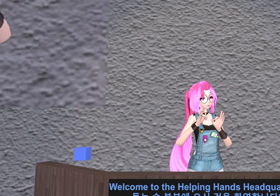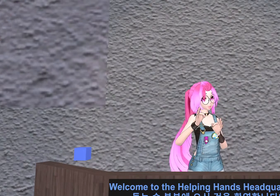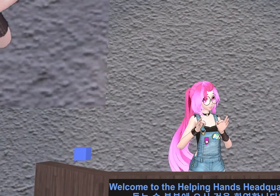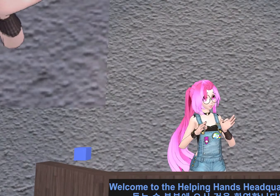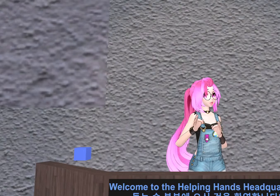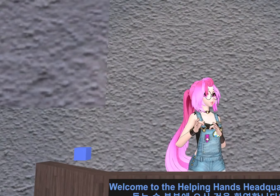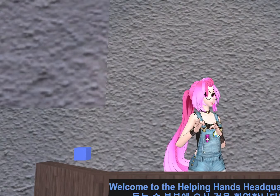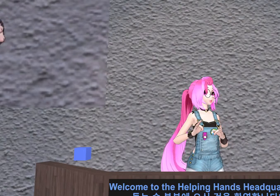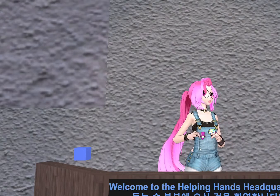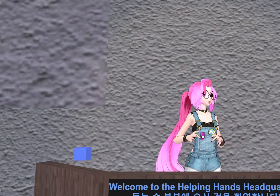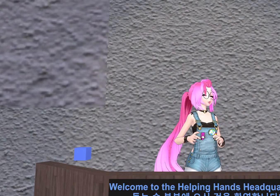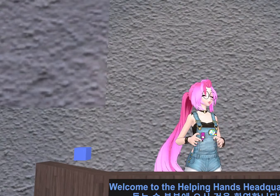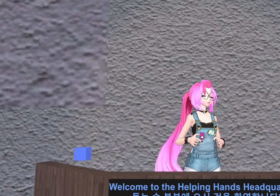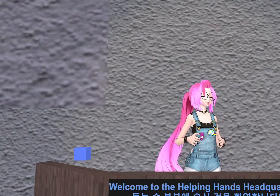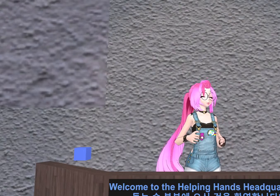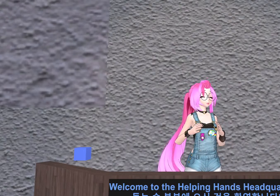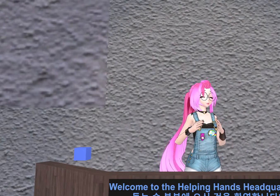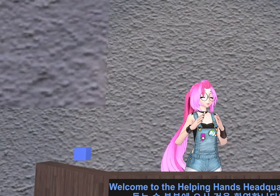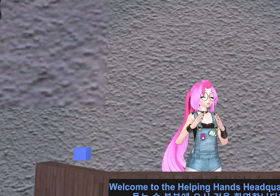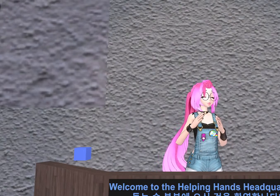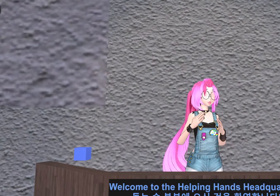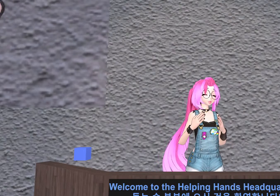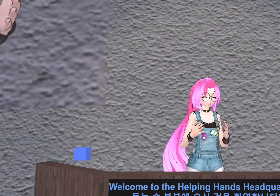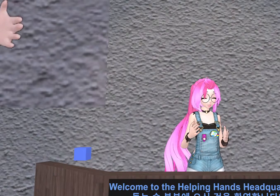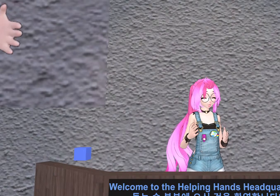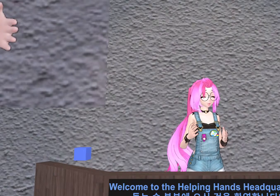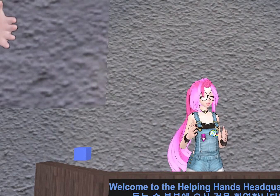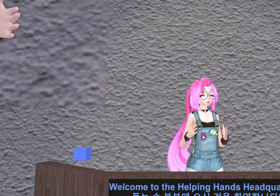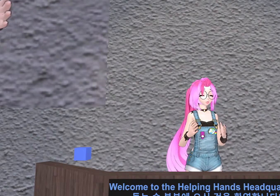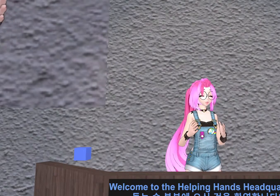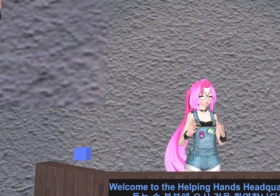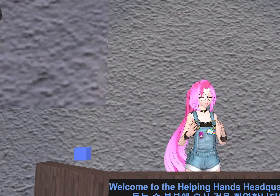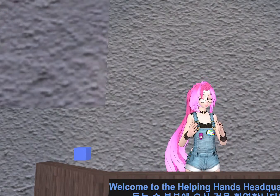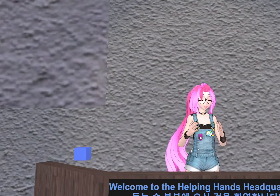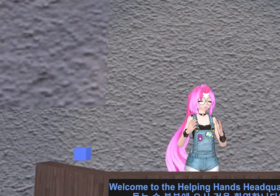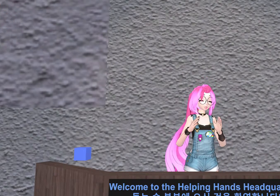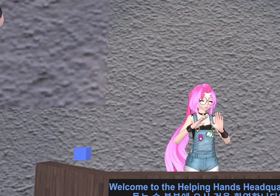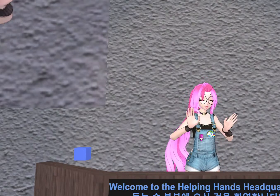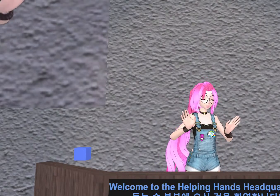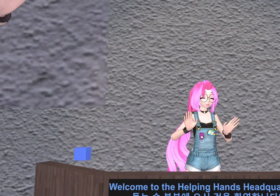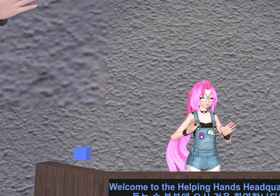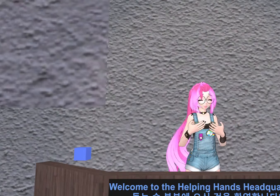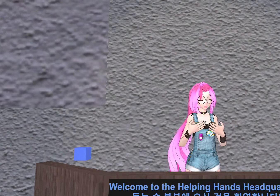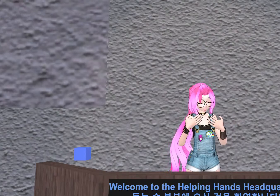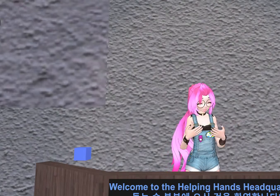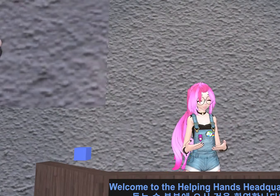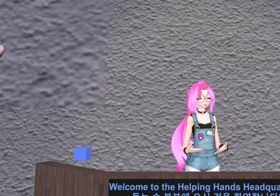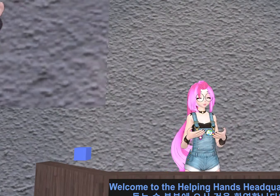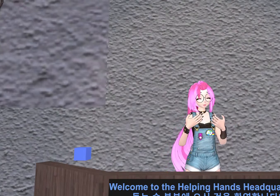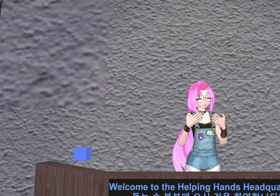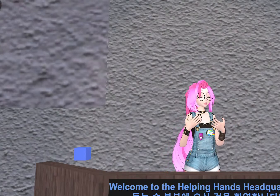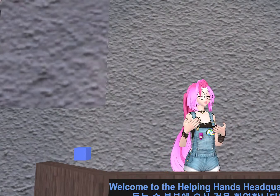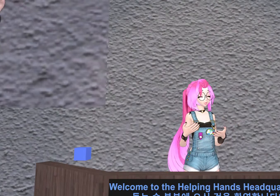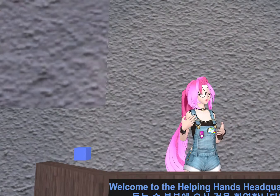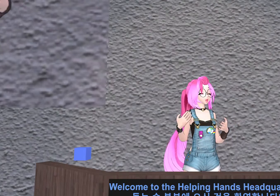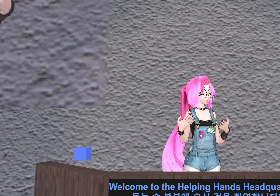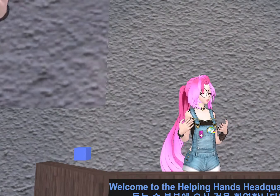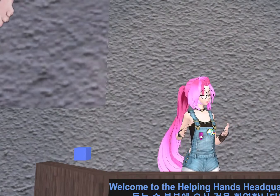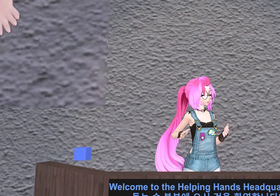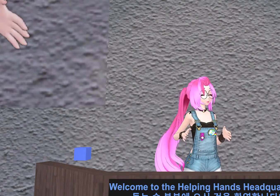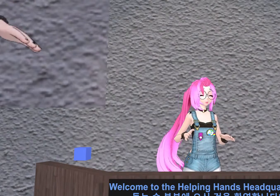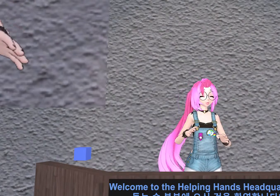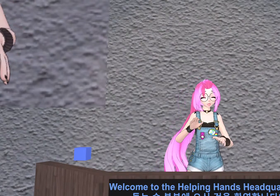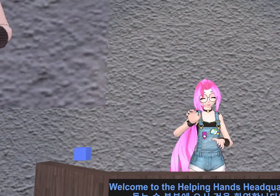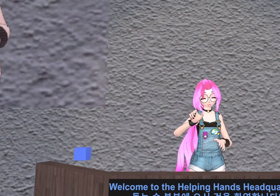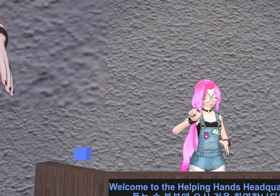that you know defines you as a person. And it's more powerful than just whatever. You're like, this is who